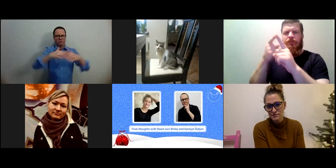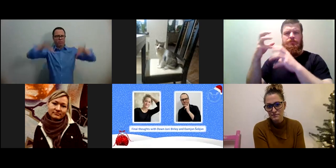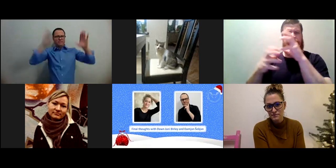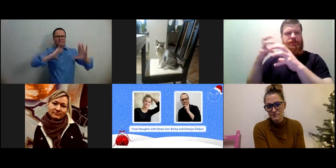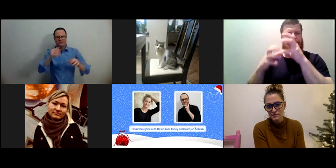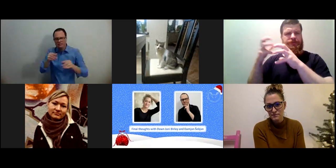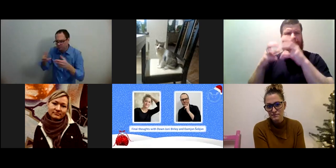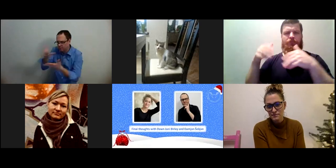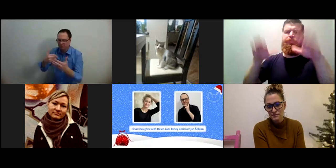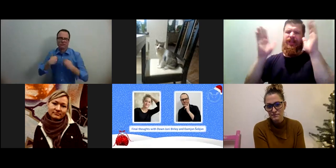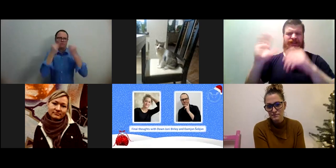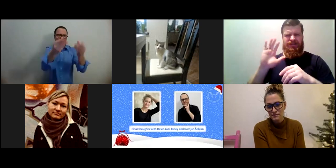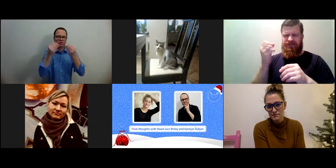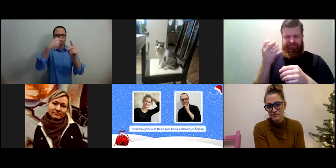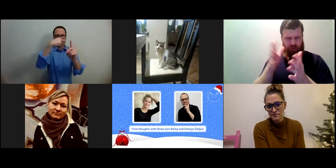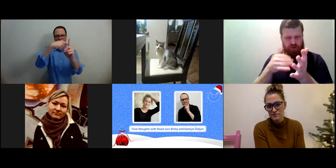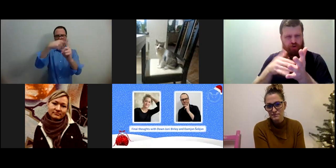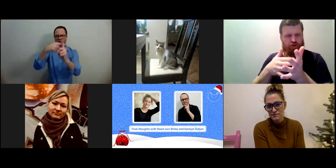the Zoom issues.